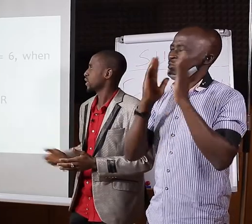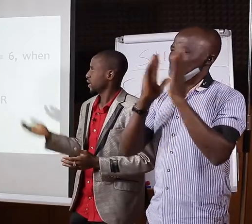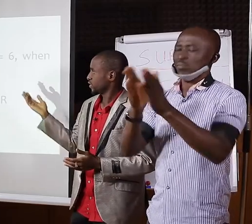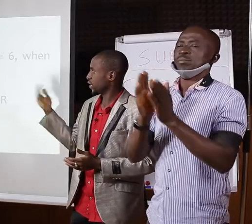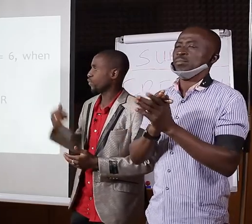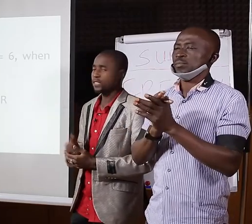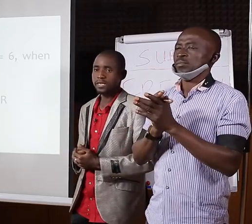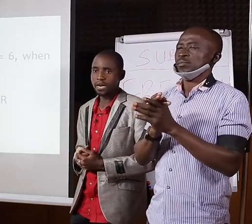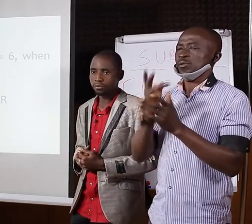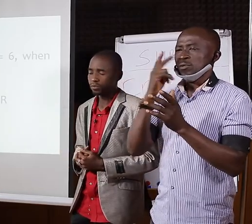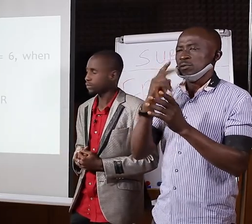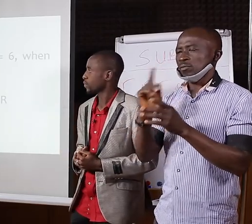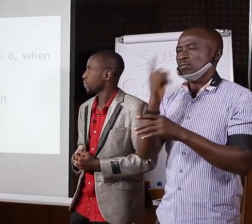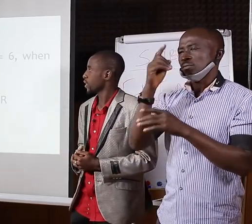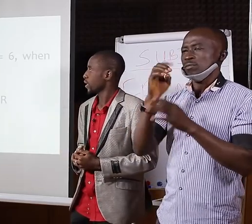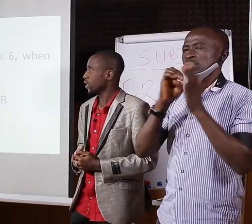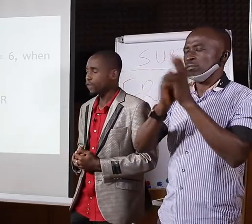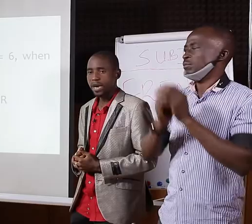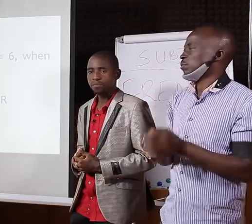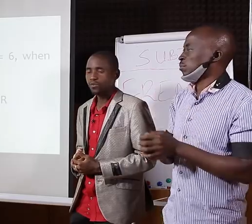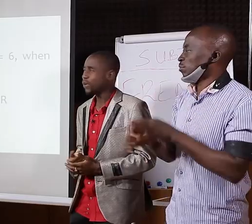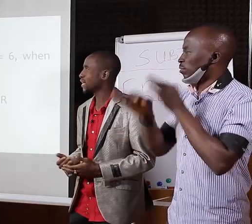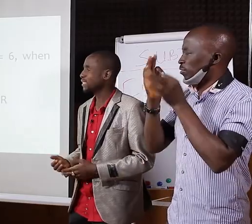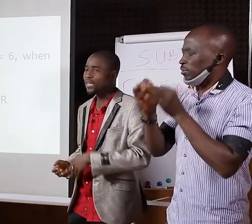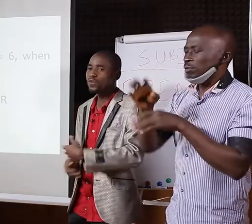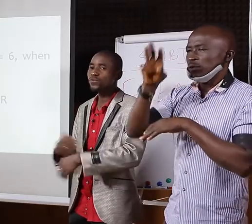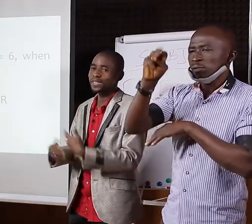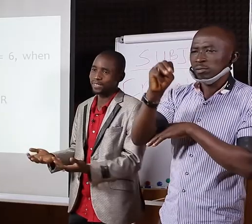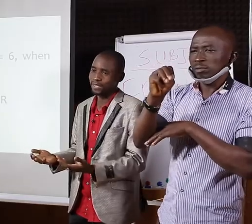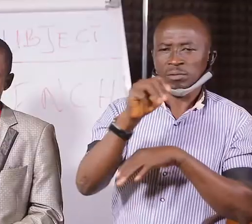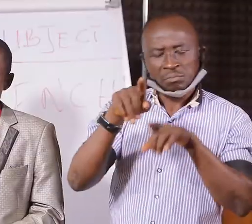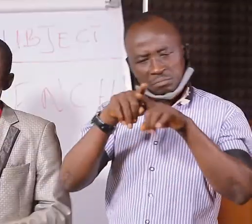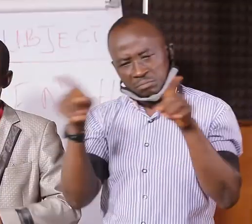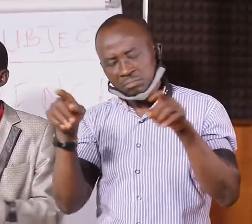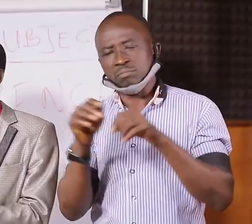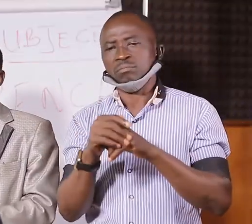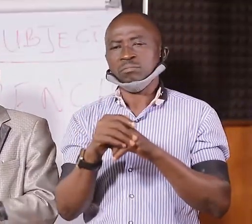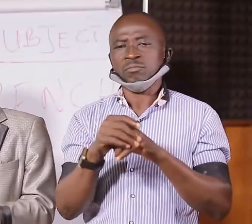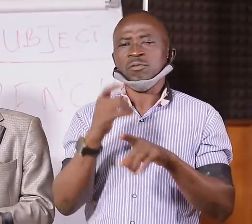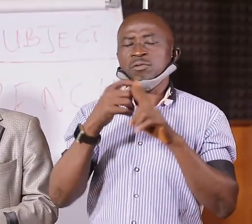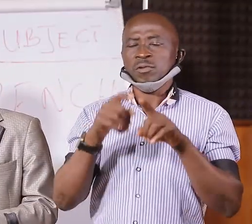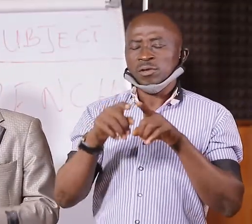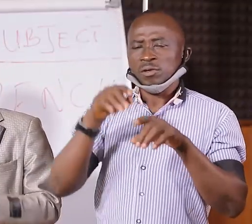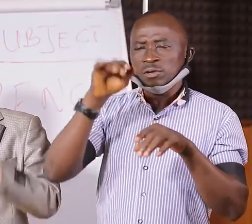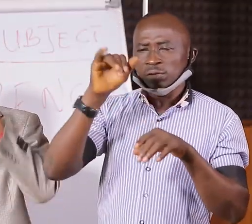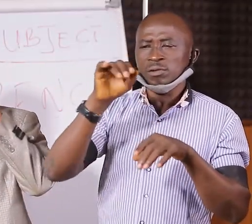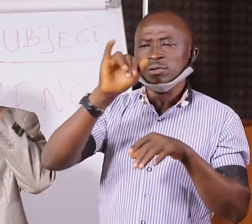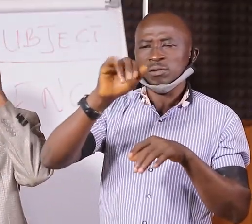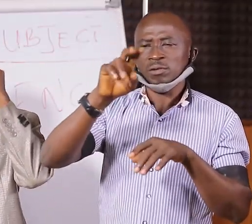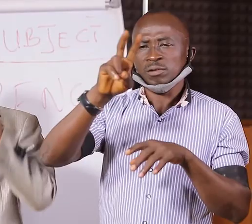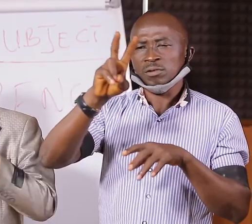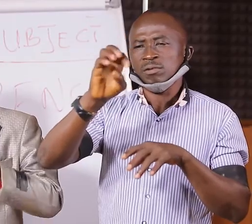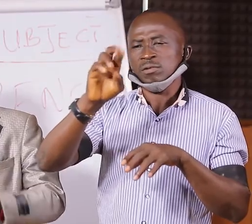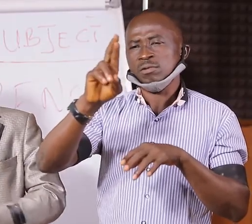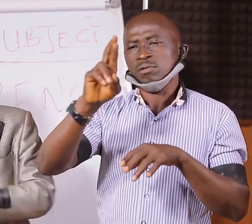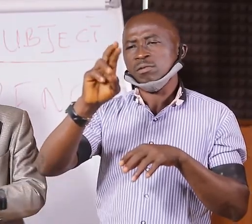straightforward. See the first example. If m varies inversely, from the word inversely, that implies